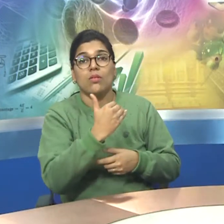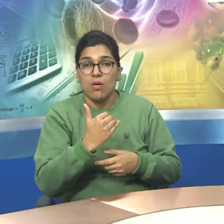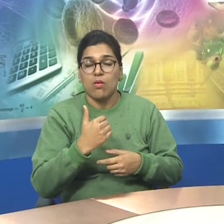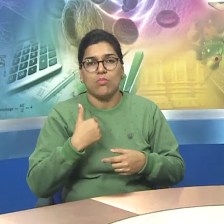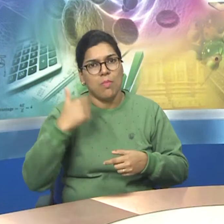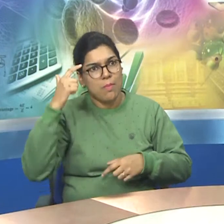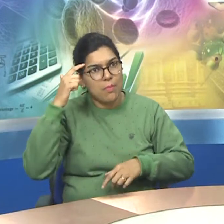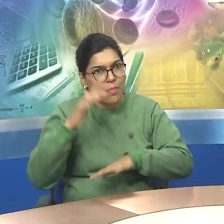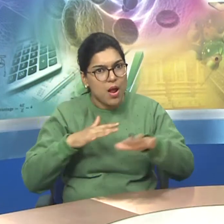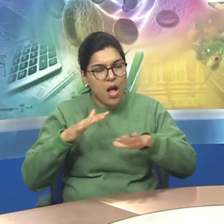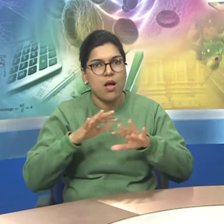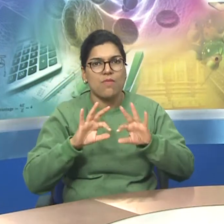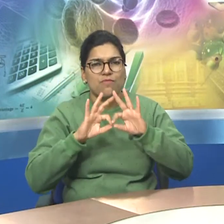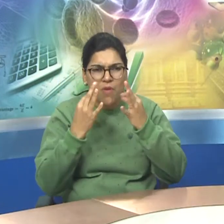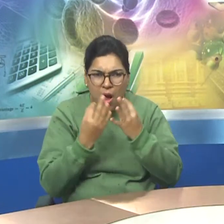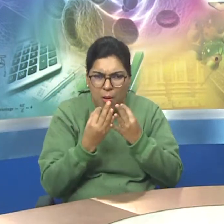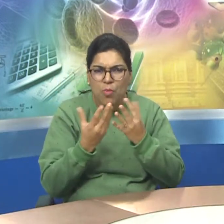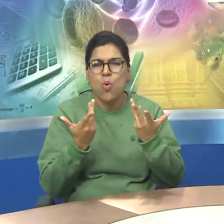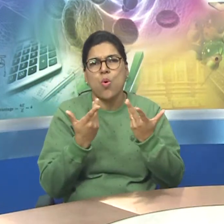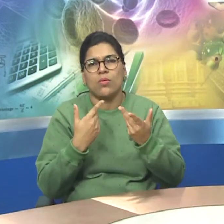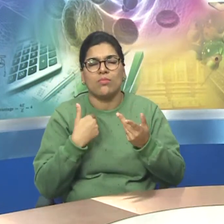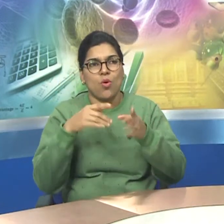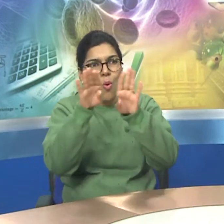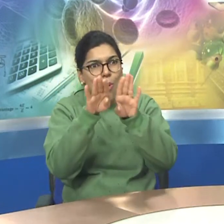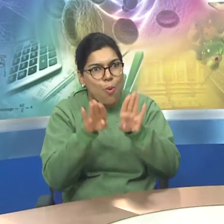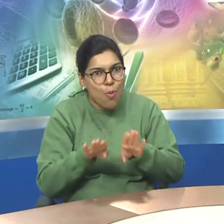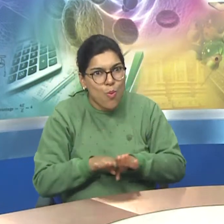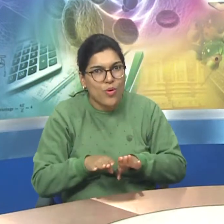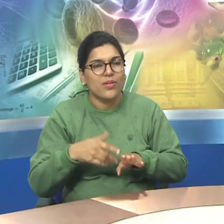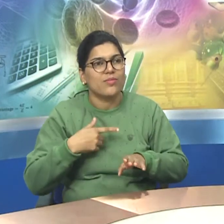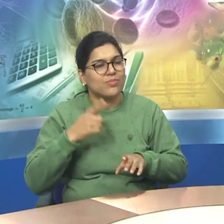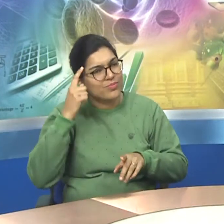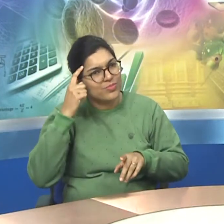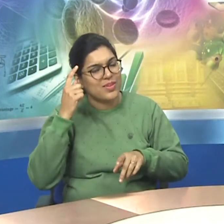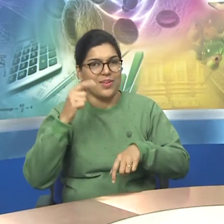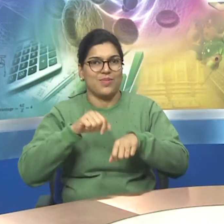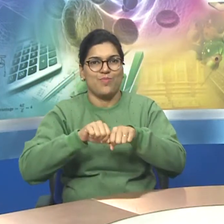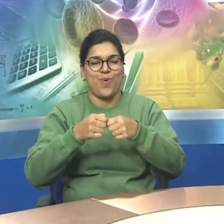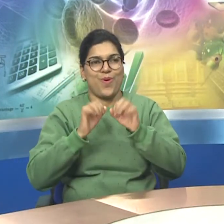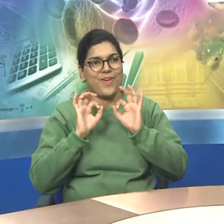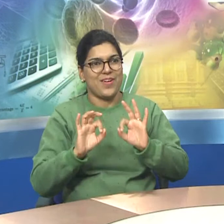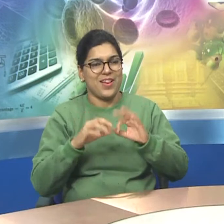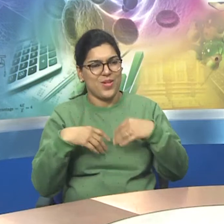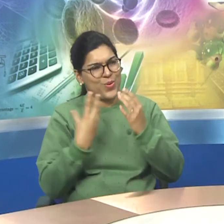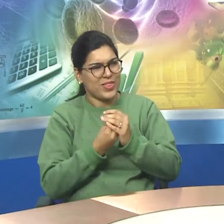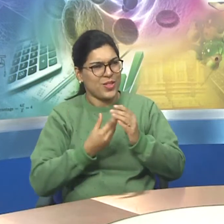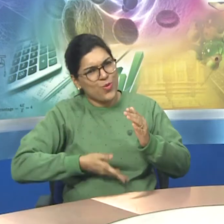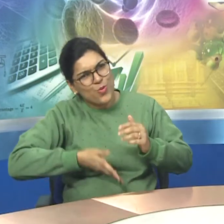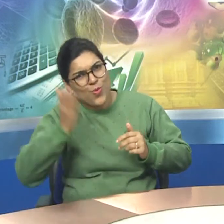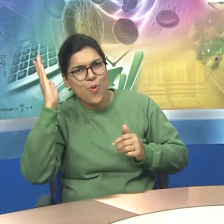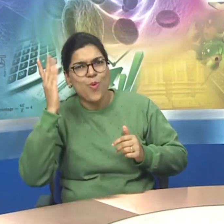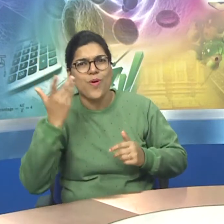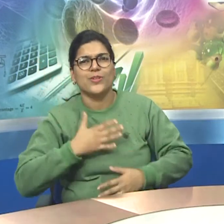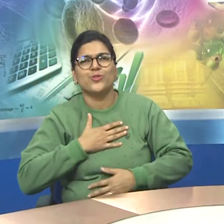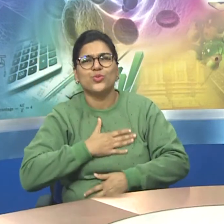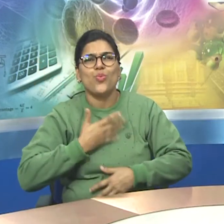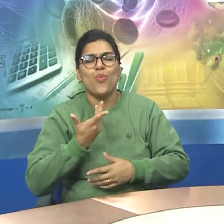And then next image is you can admire the beauty of nature. With